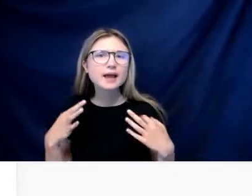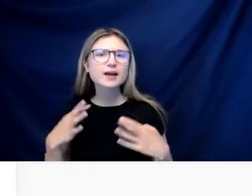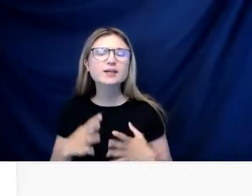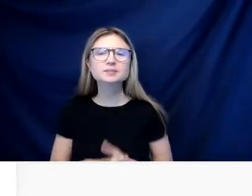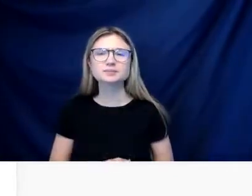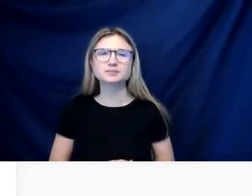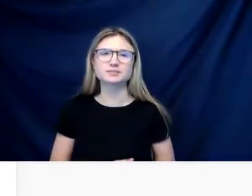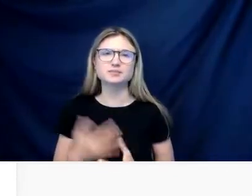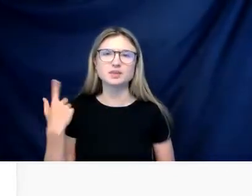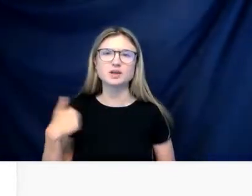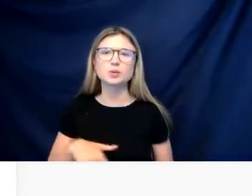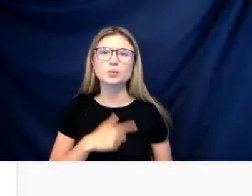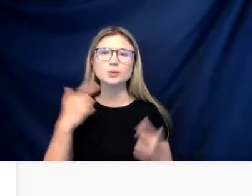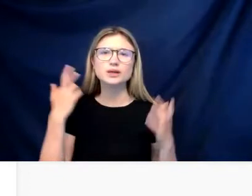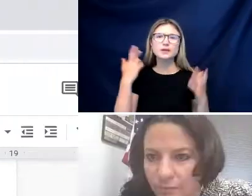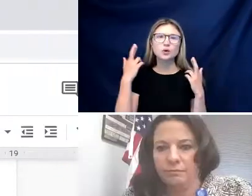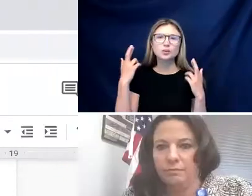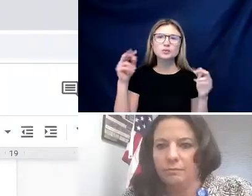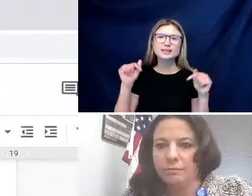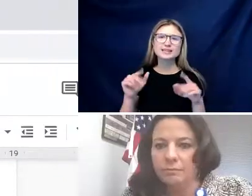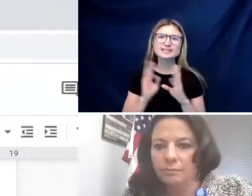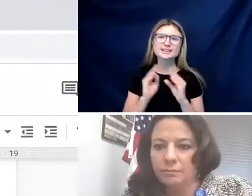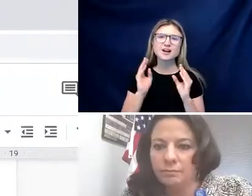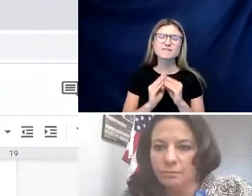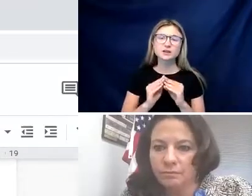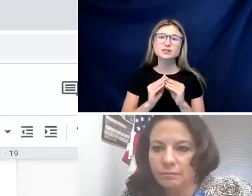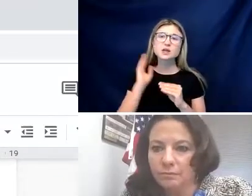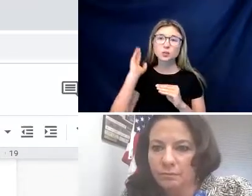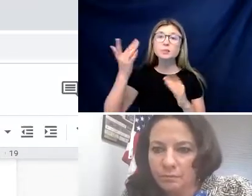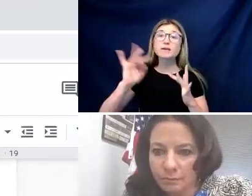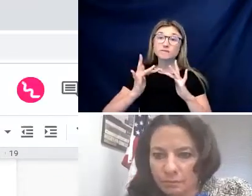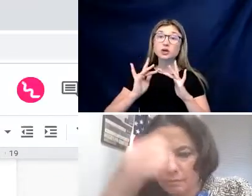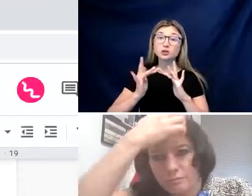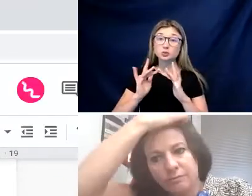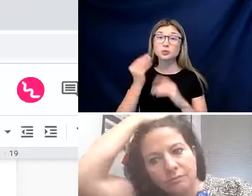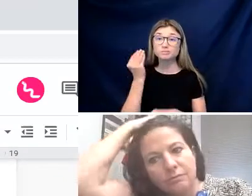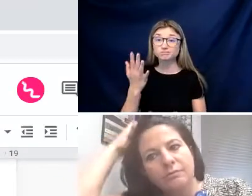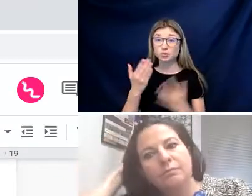So we hope that this conference, which will be virtual, by the way, via Zoom,